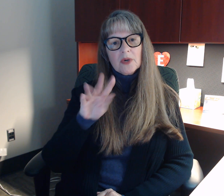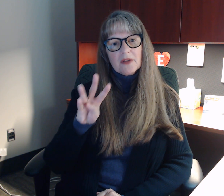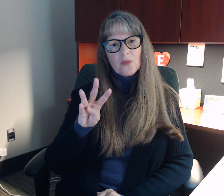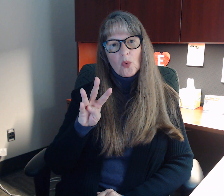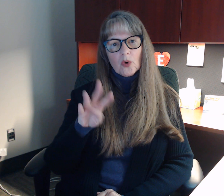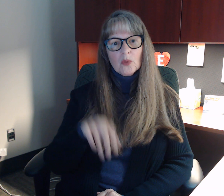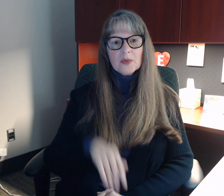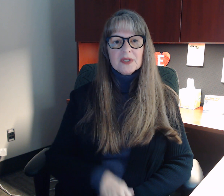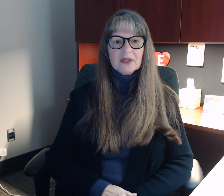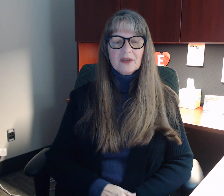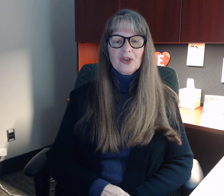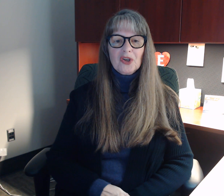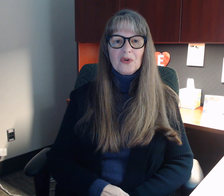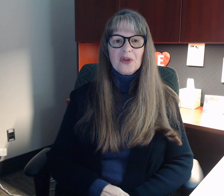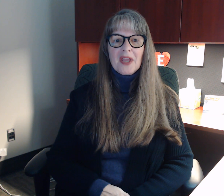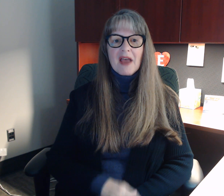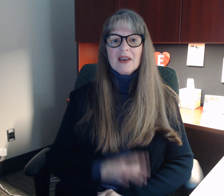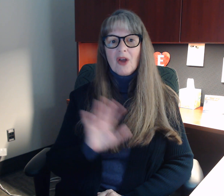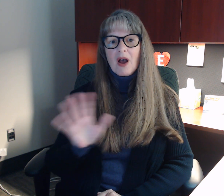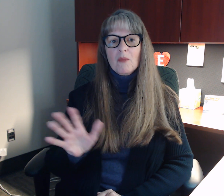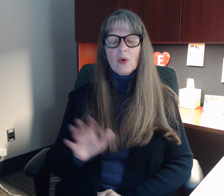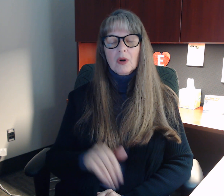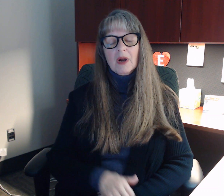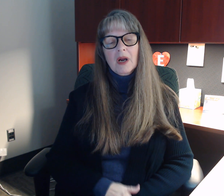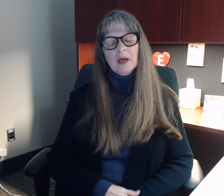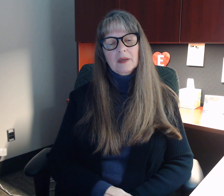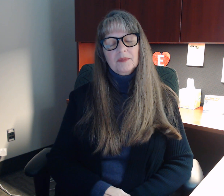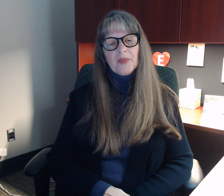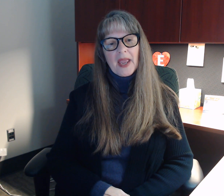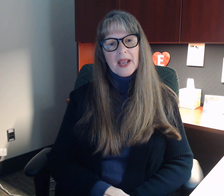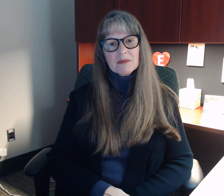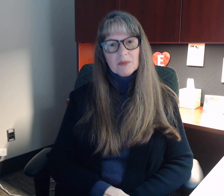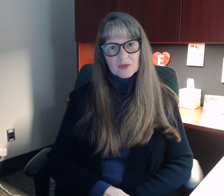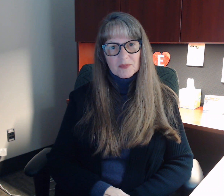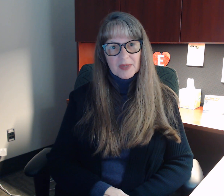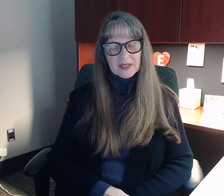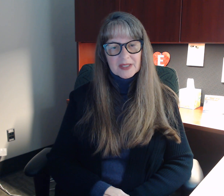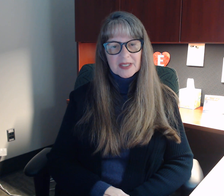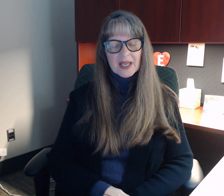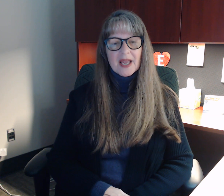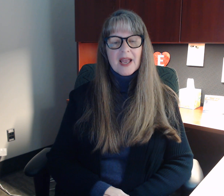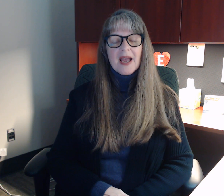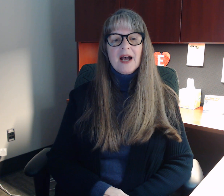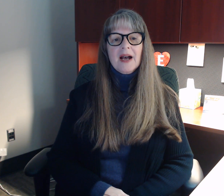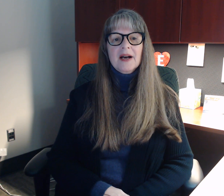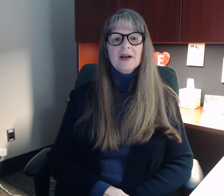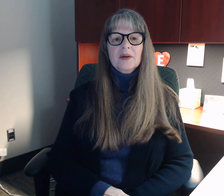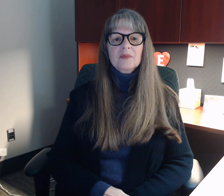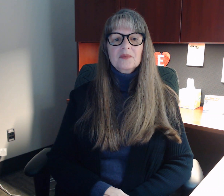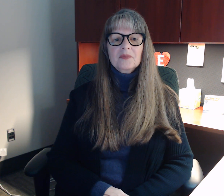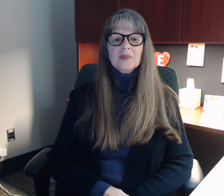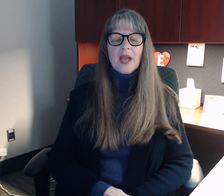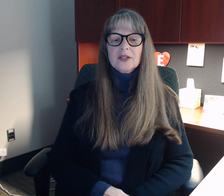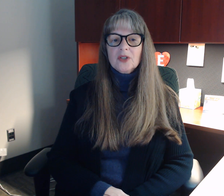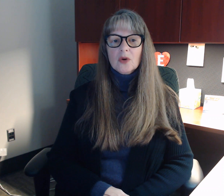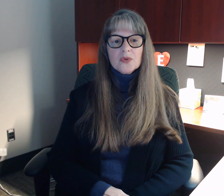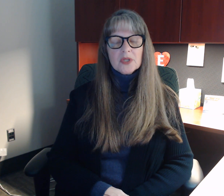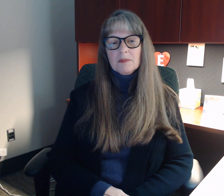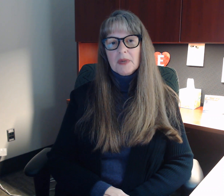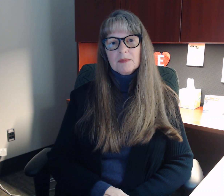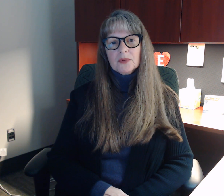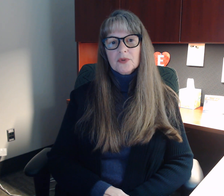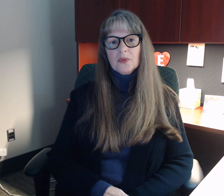2024 was, you had a lot more hand movements. I don't see people doing